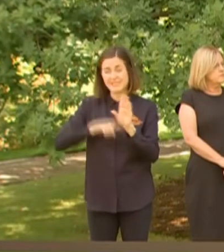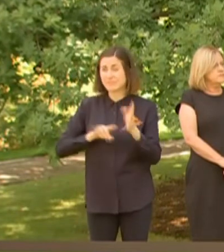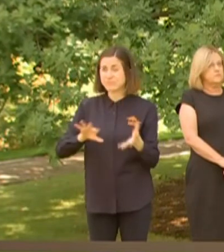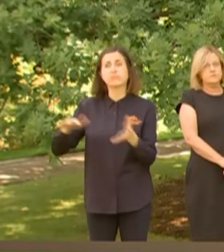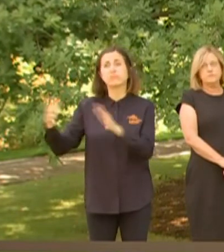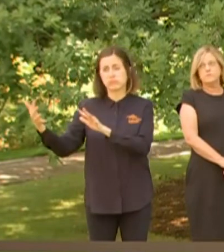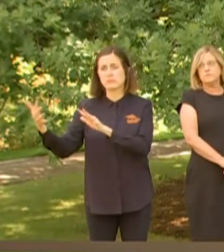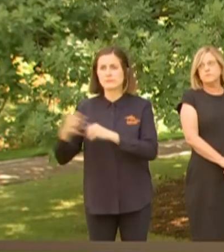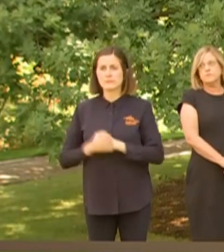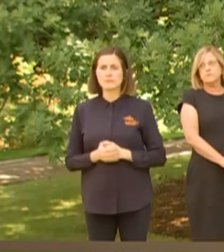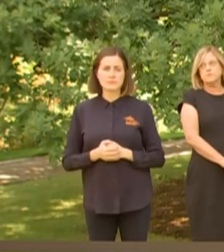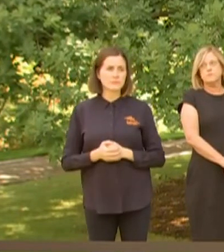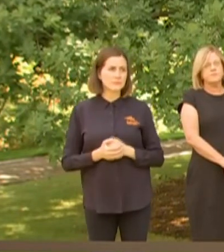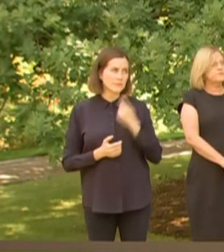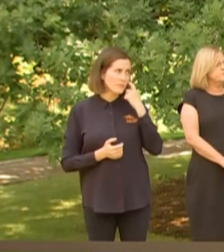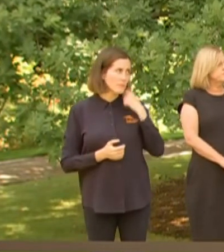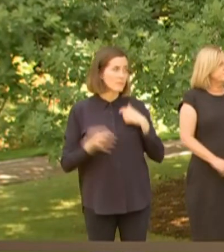this.